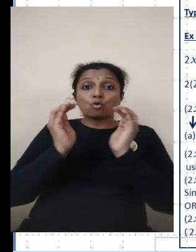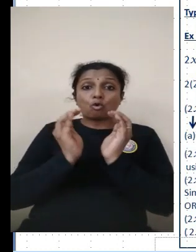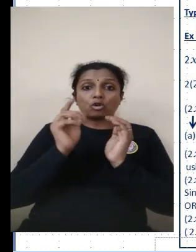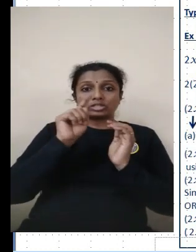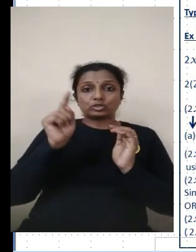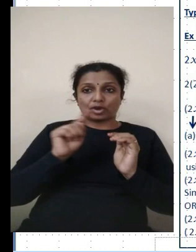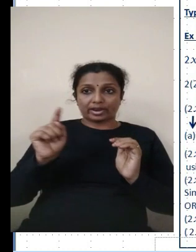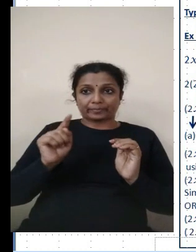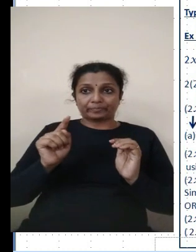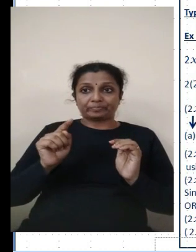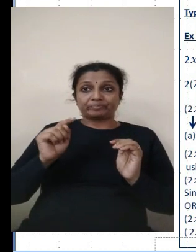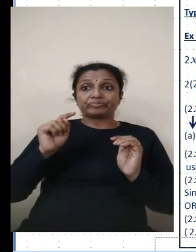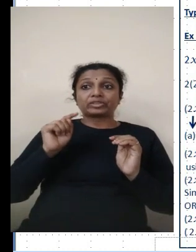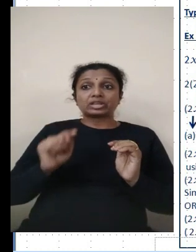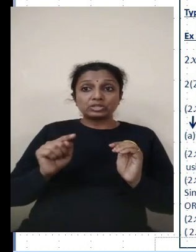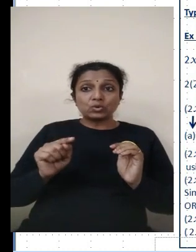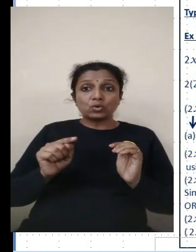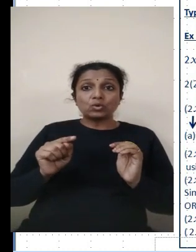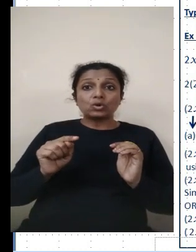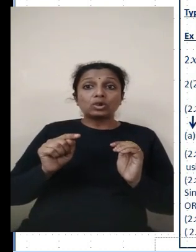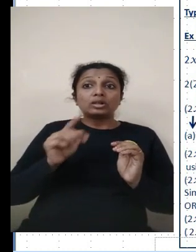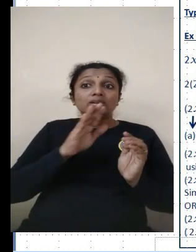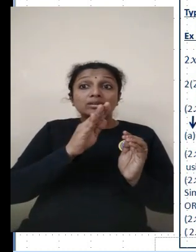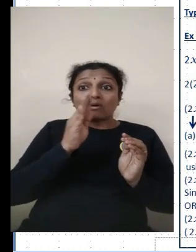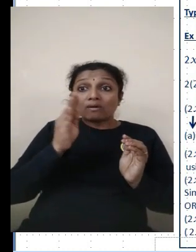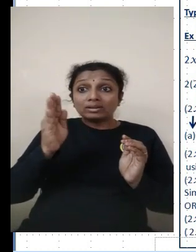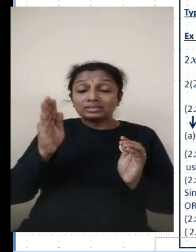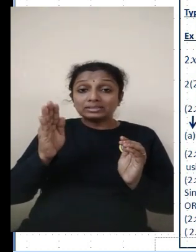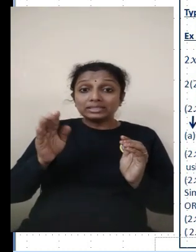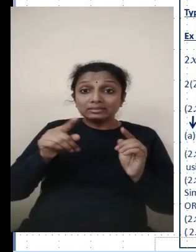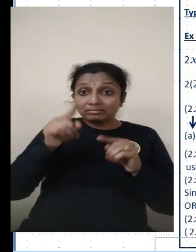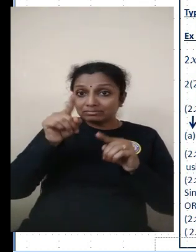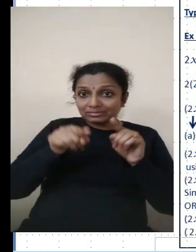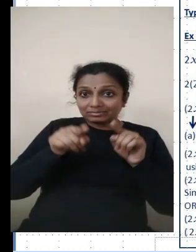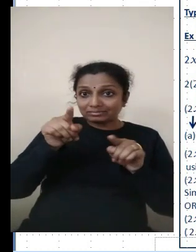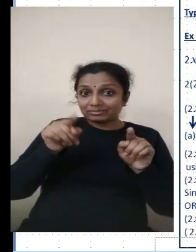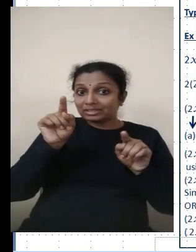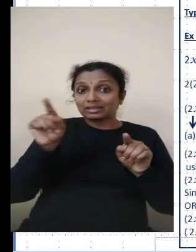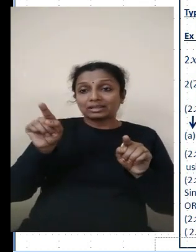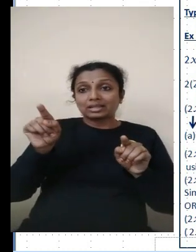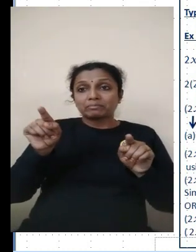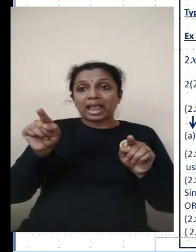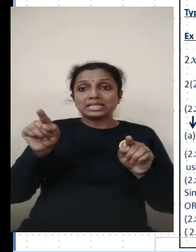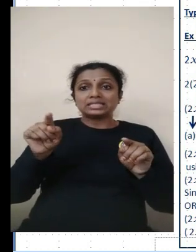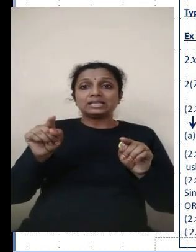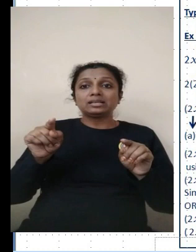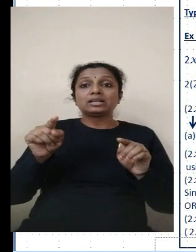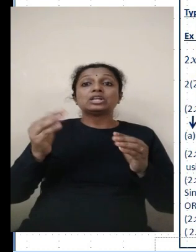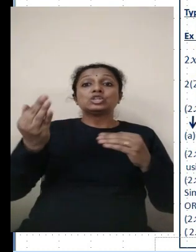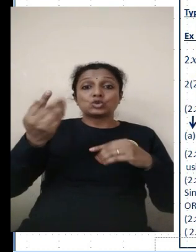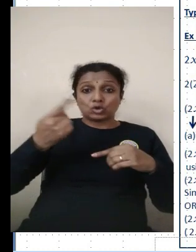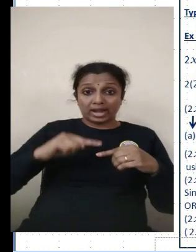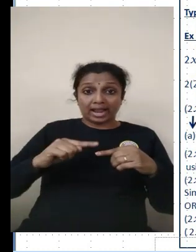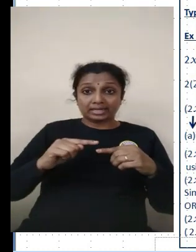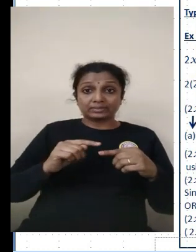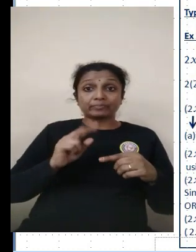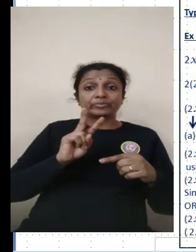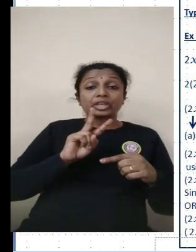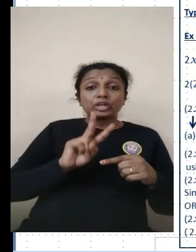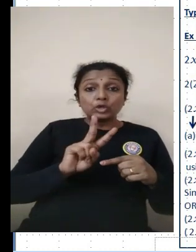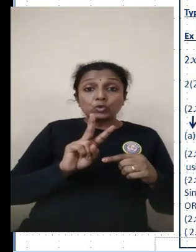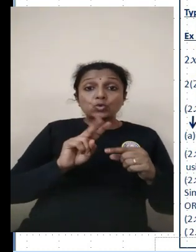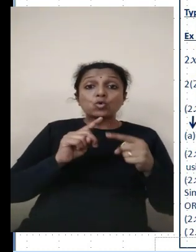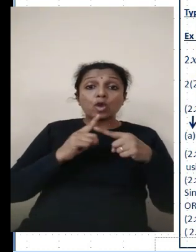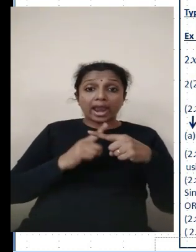Okay, and then to make it complete square, again you have to make it 7 by 2 whole squared.